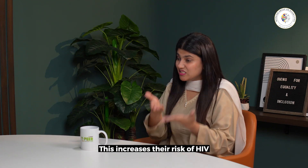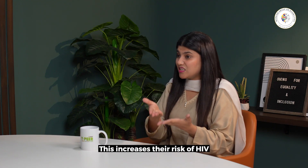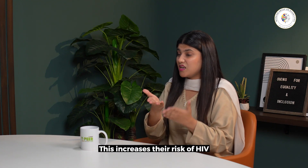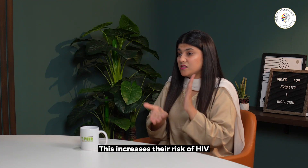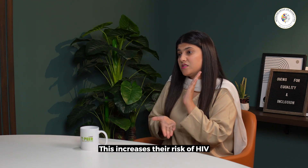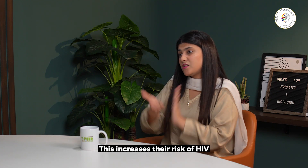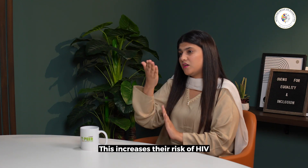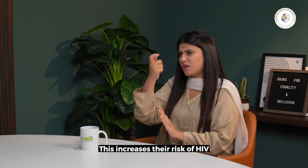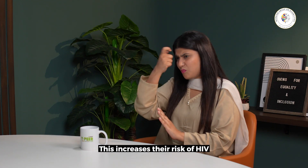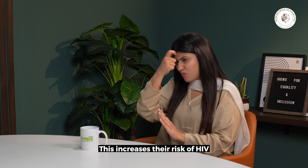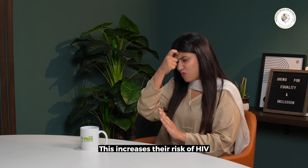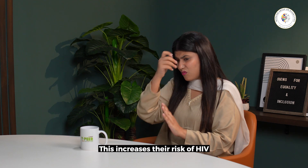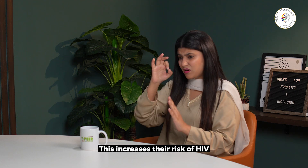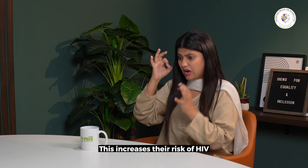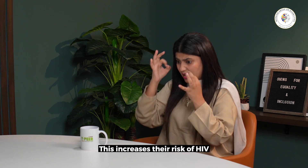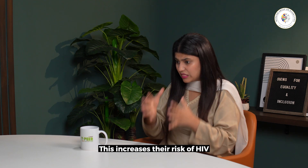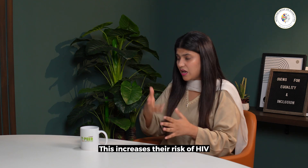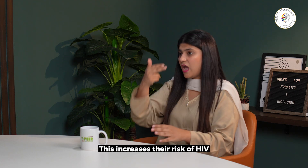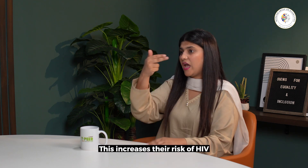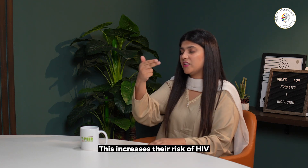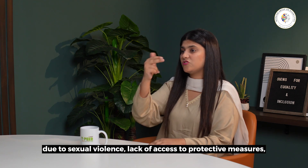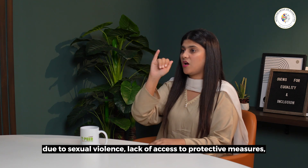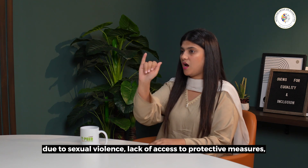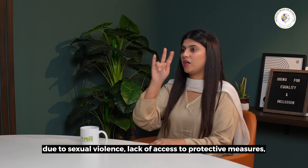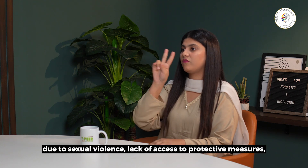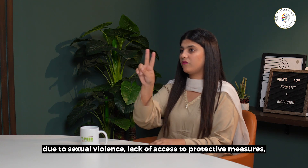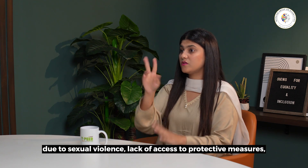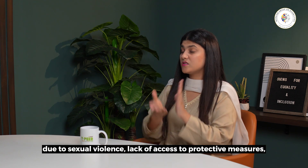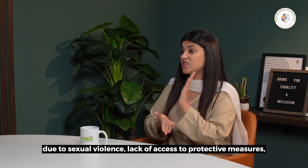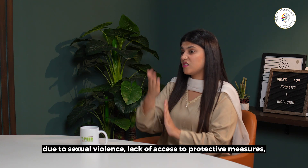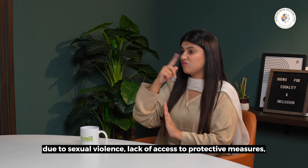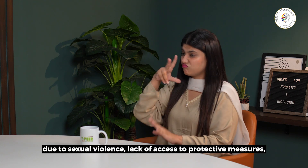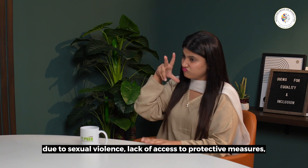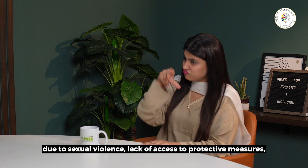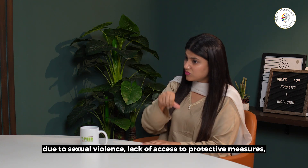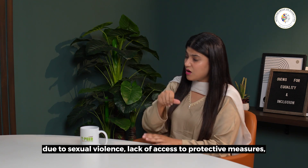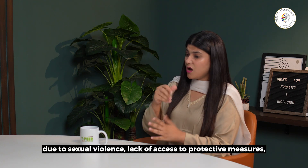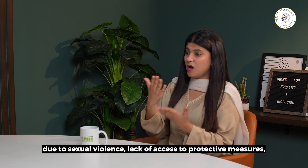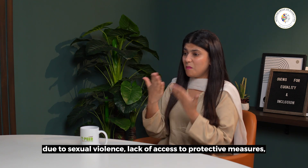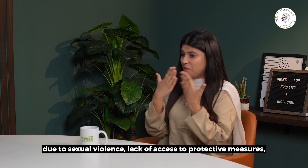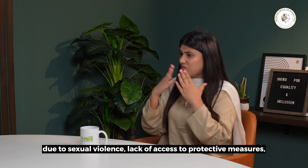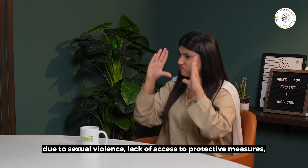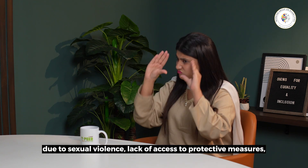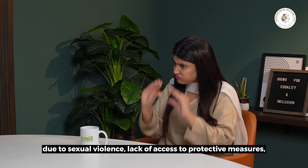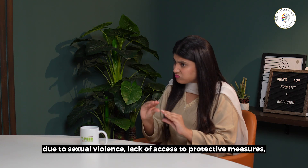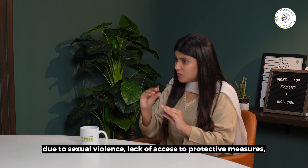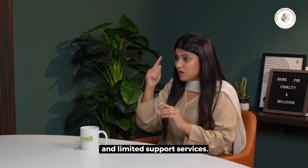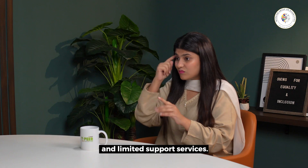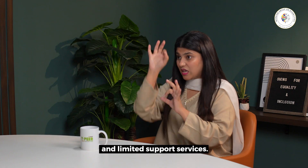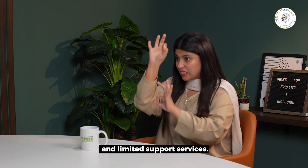This increases their risk of HIV due to sexual abuse, lack of access to protective measures, and limited